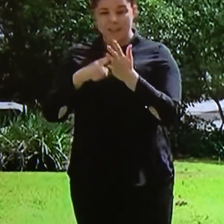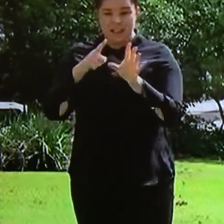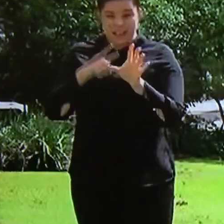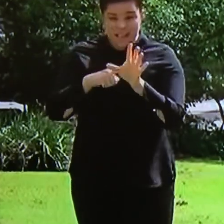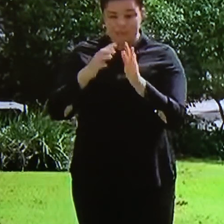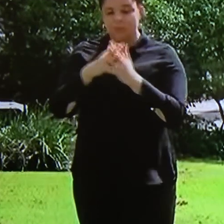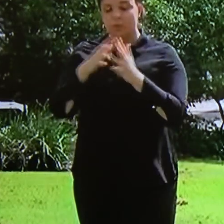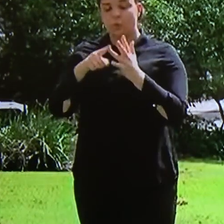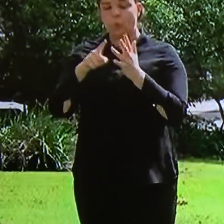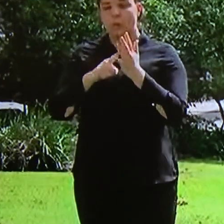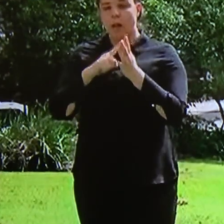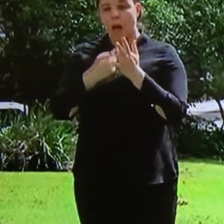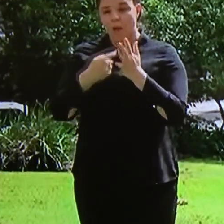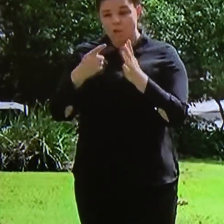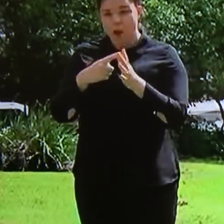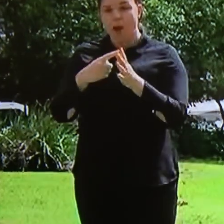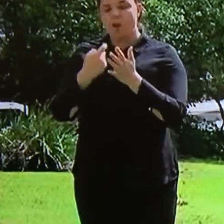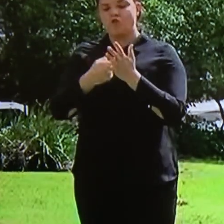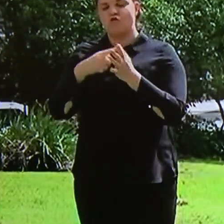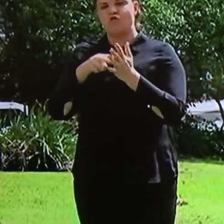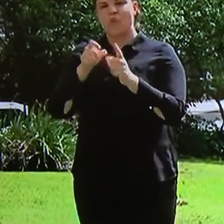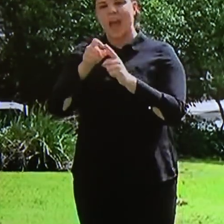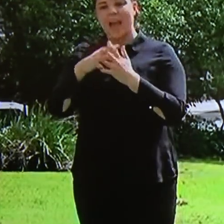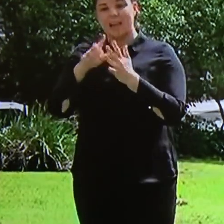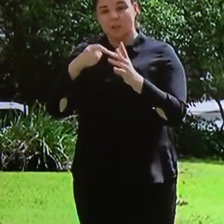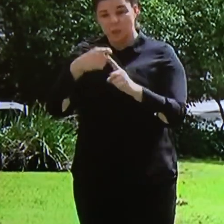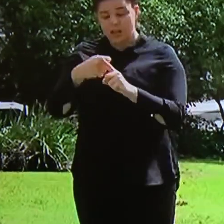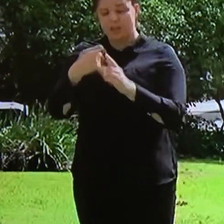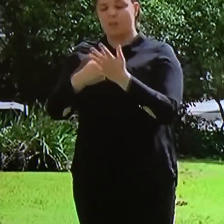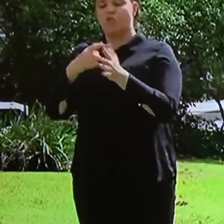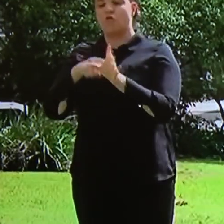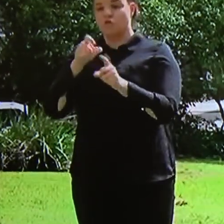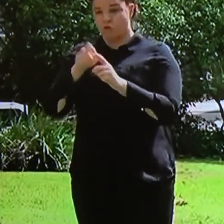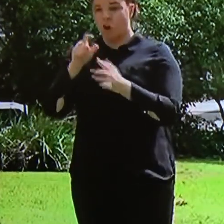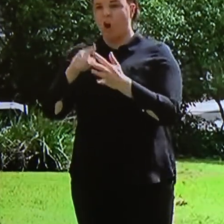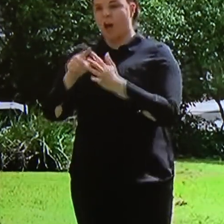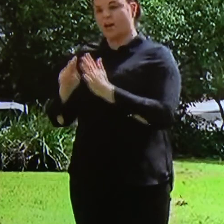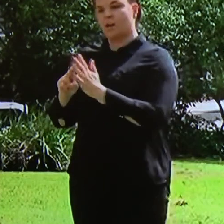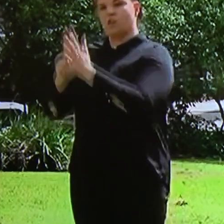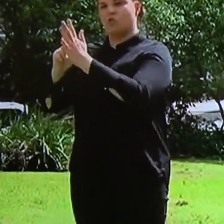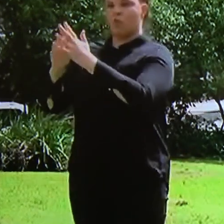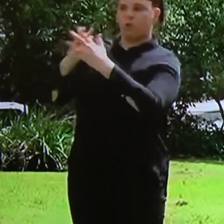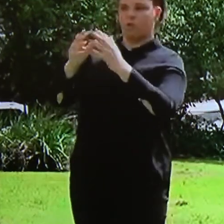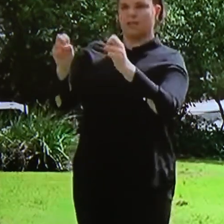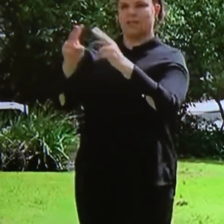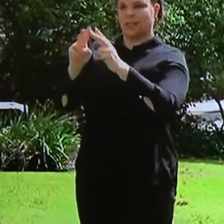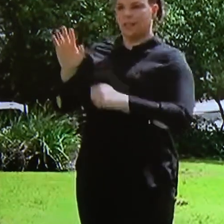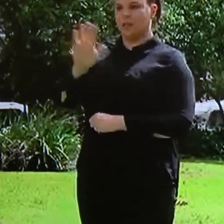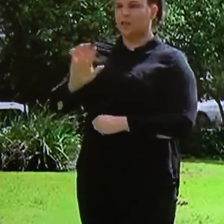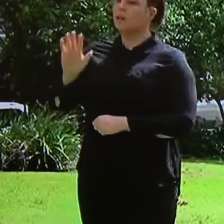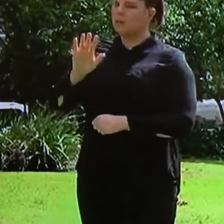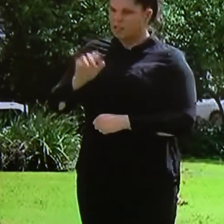Woollahra and Randwick, and also in Ryde in the northern Sydney LHD. And